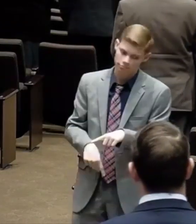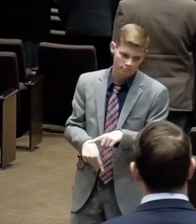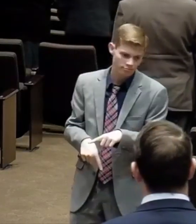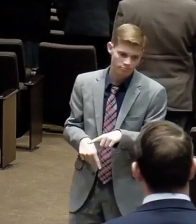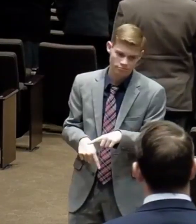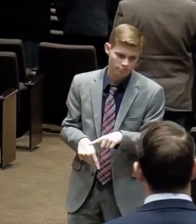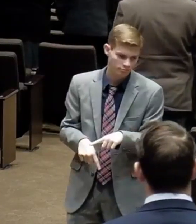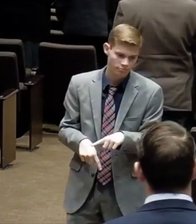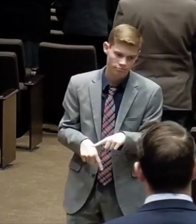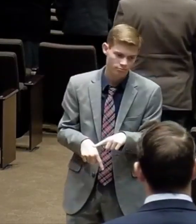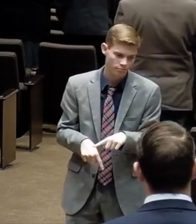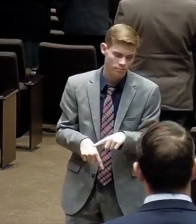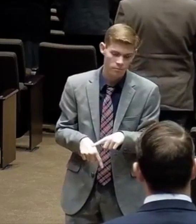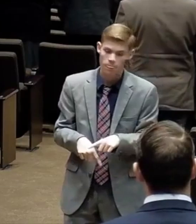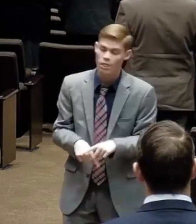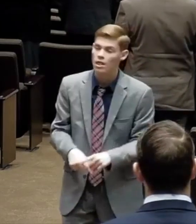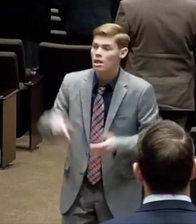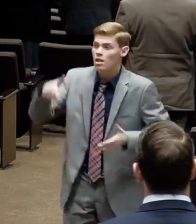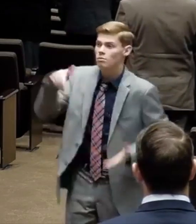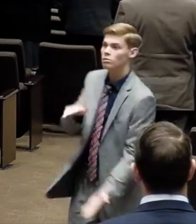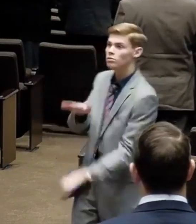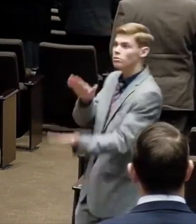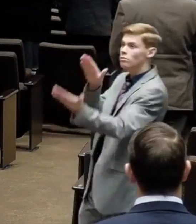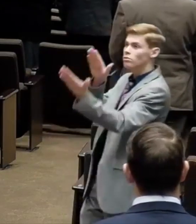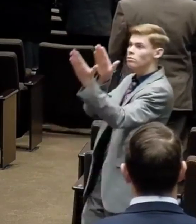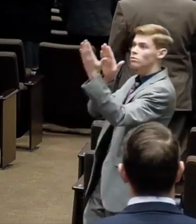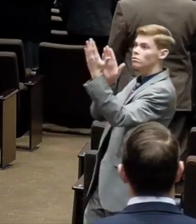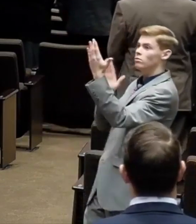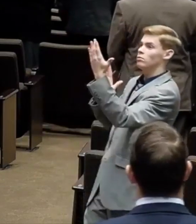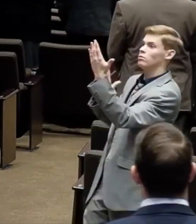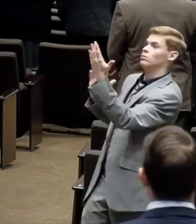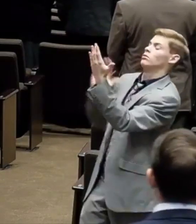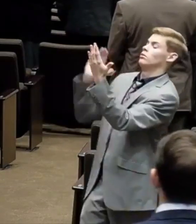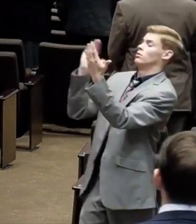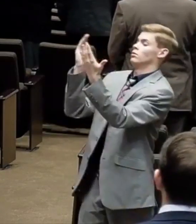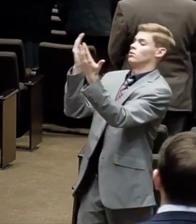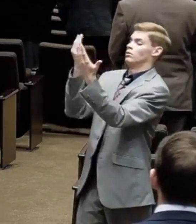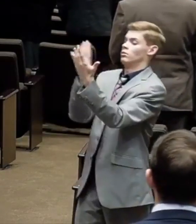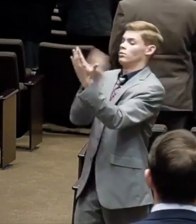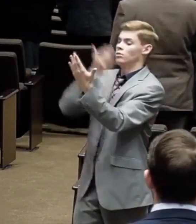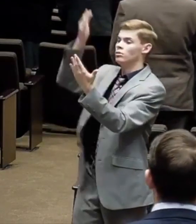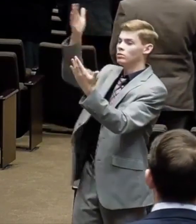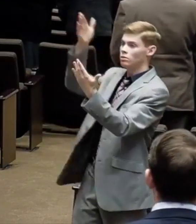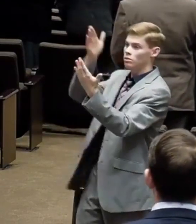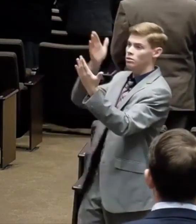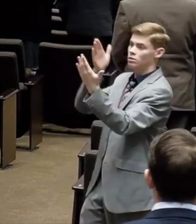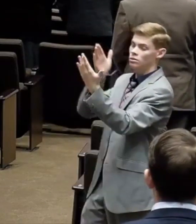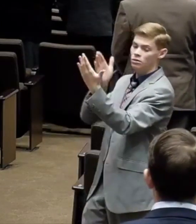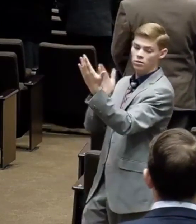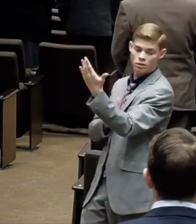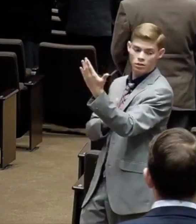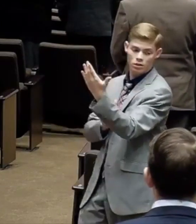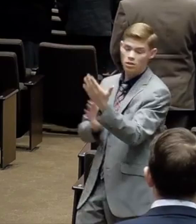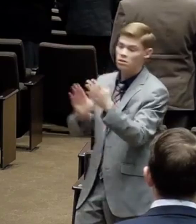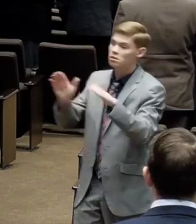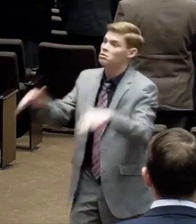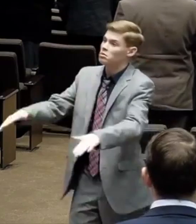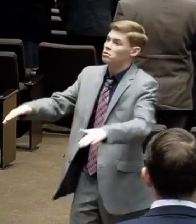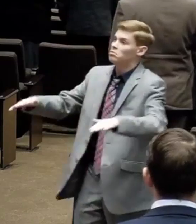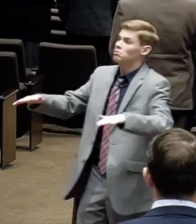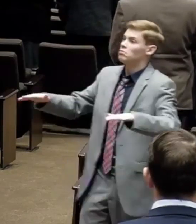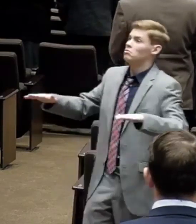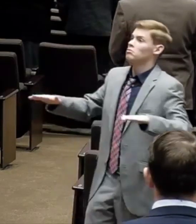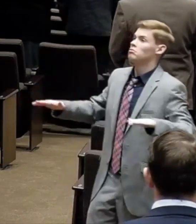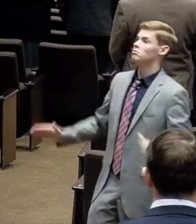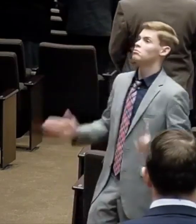deeds? Behold our God, seated